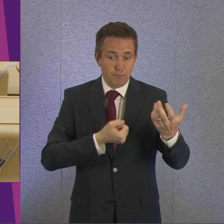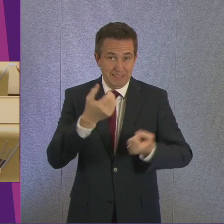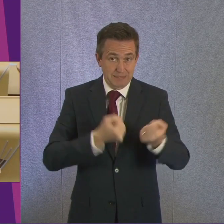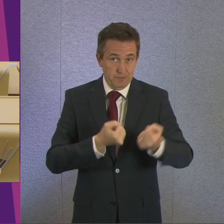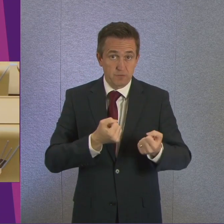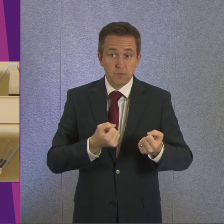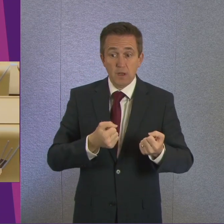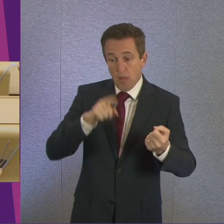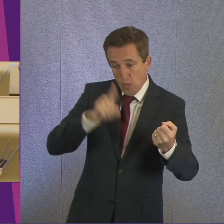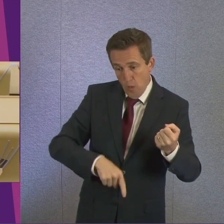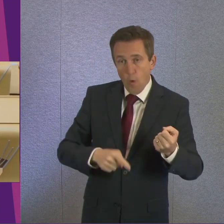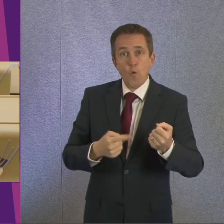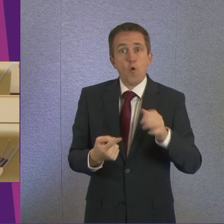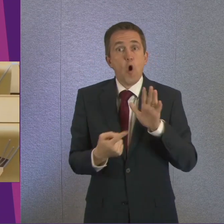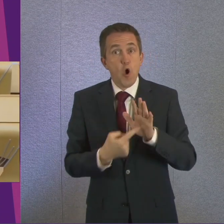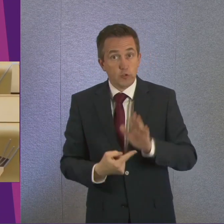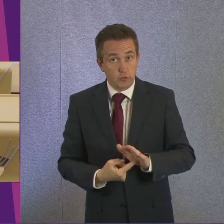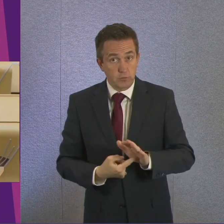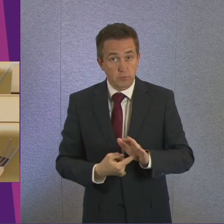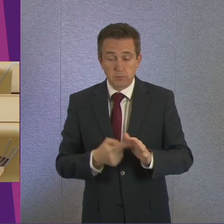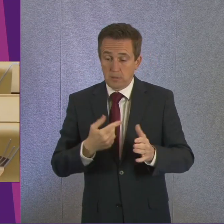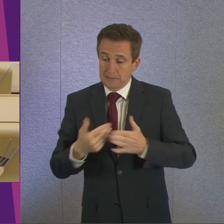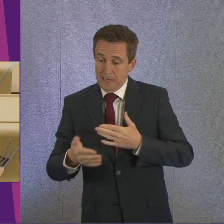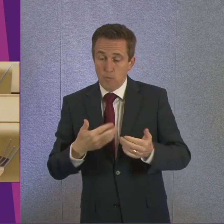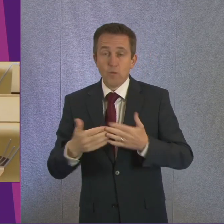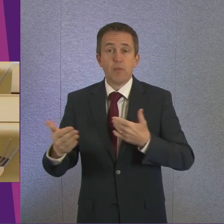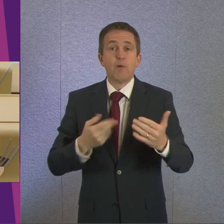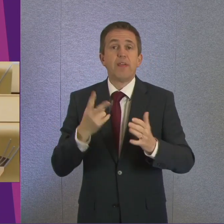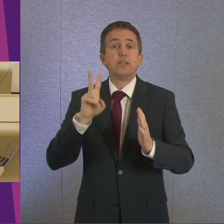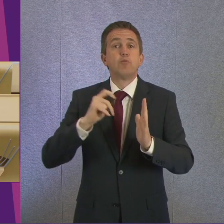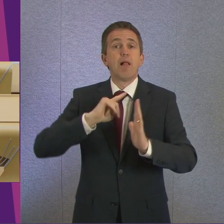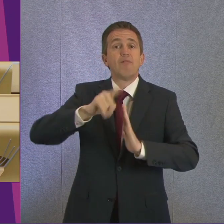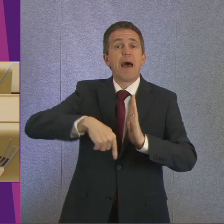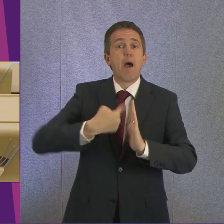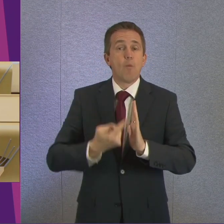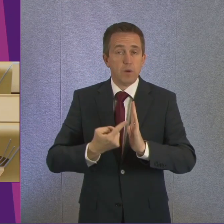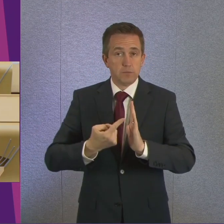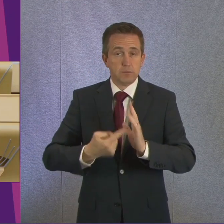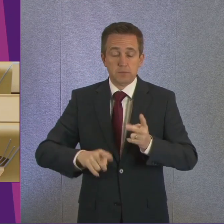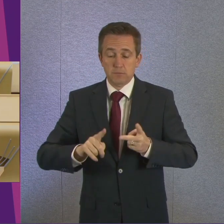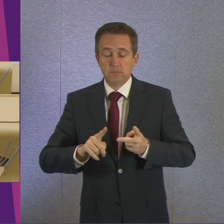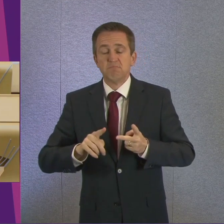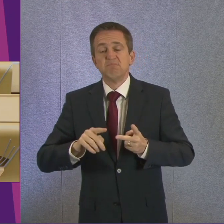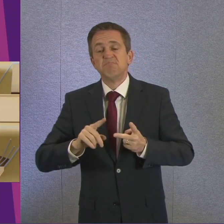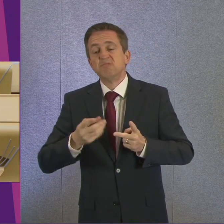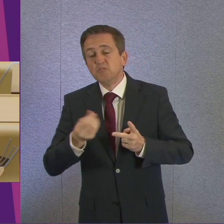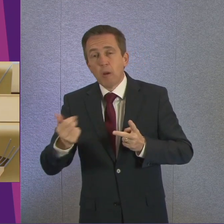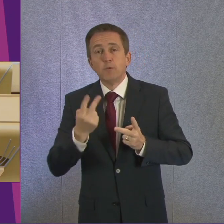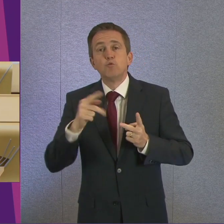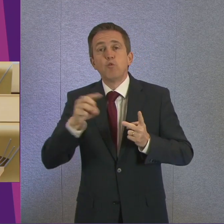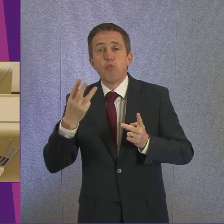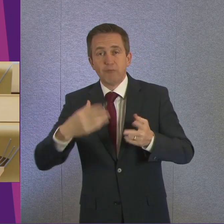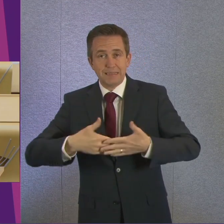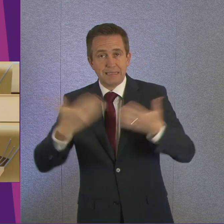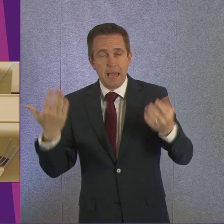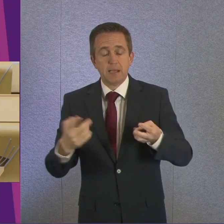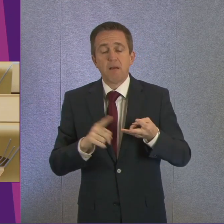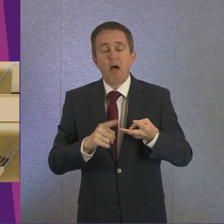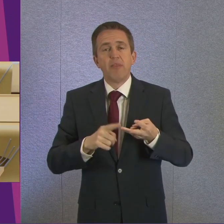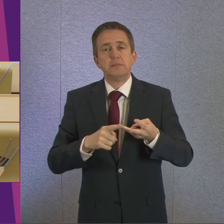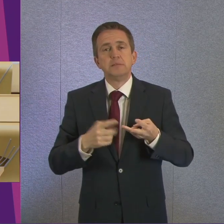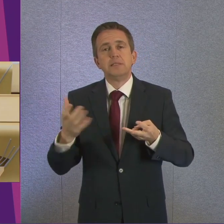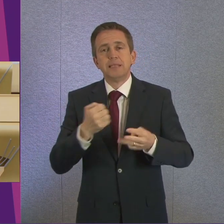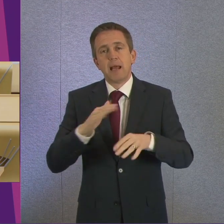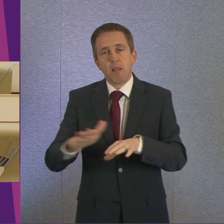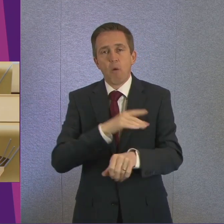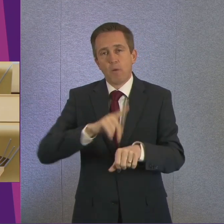considered urgent, they are turned around and dealt with in 12 hours. Next is 2 to 3 days. Others take longer as we try to